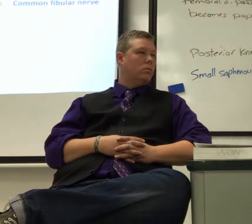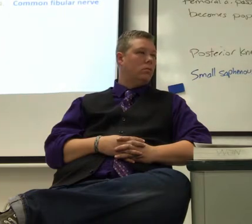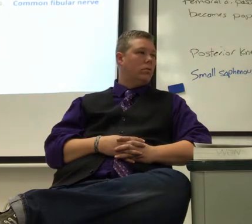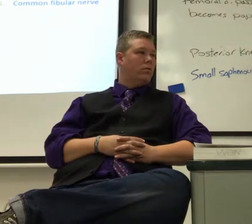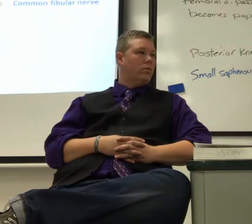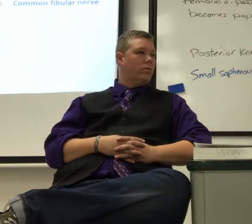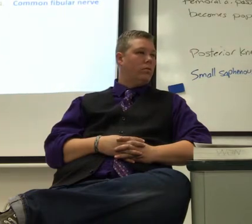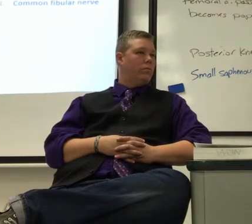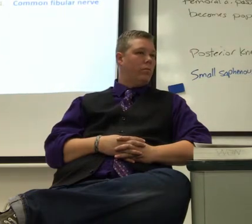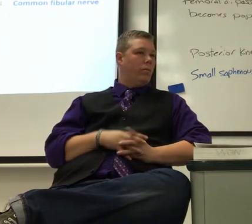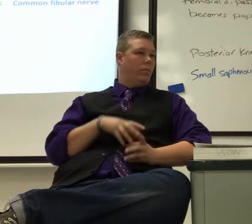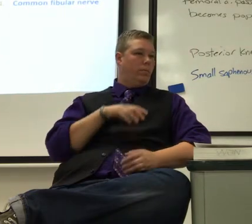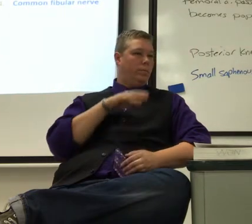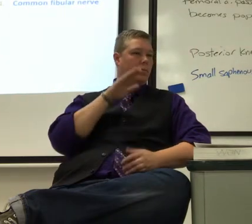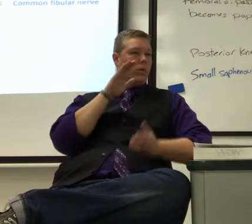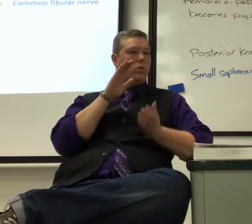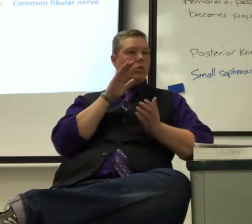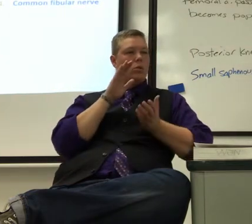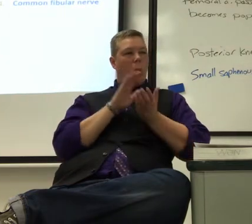lies between